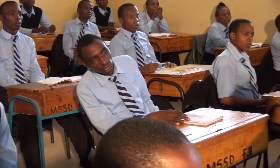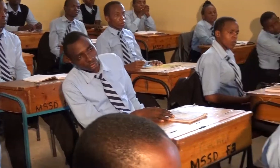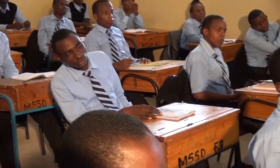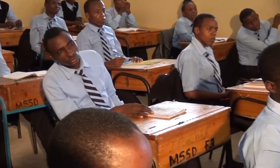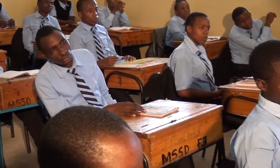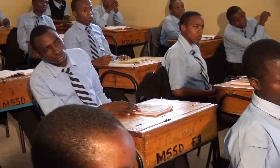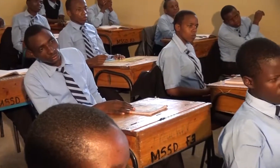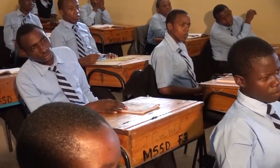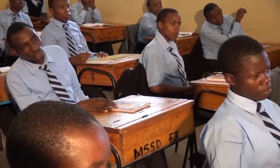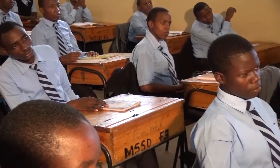Samirai's